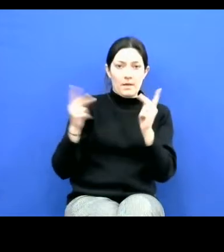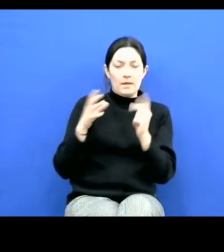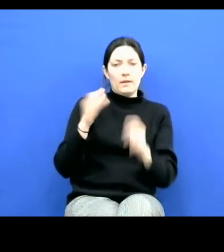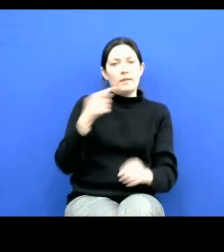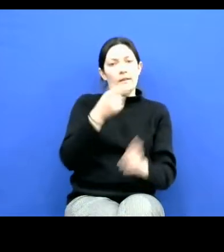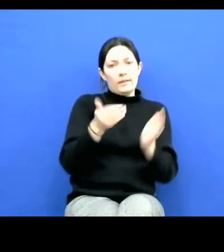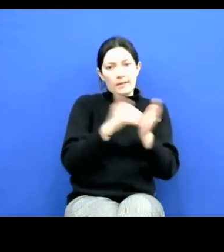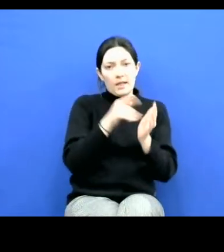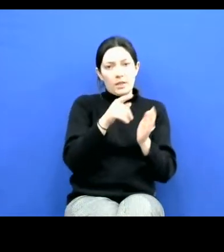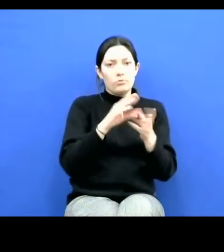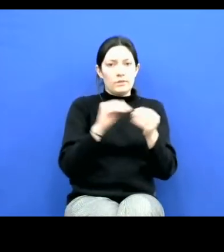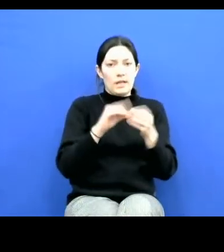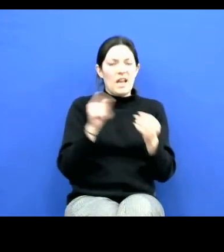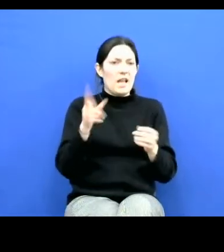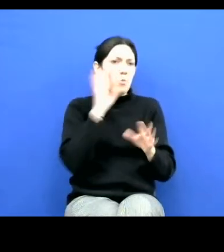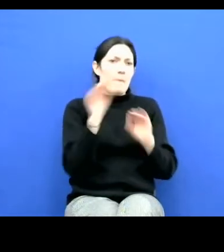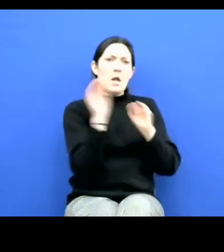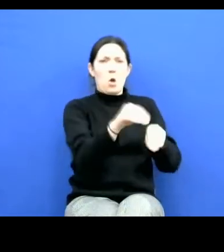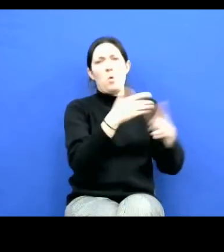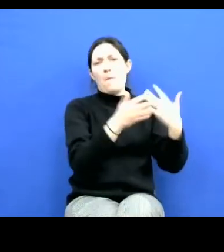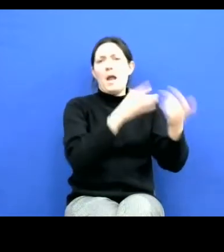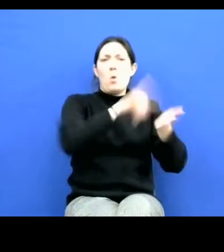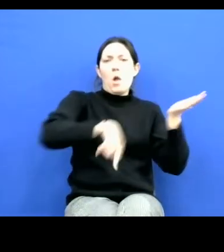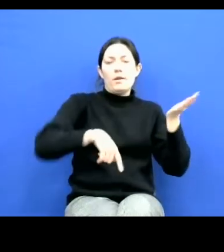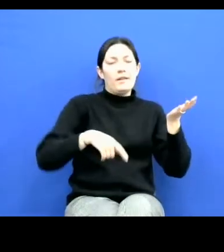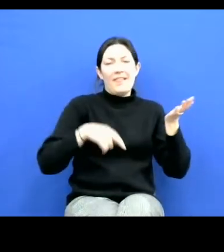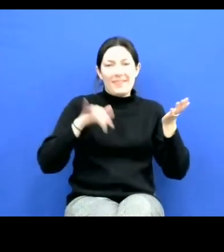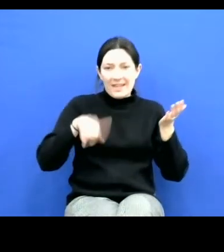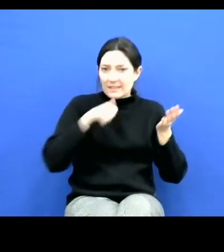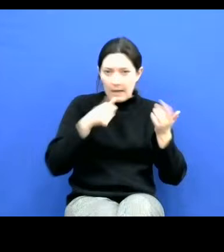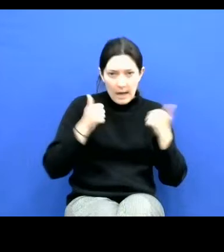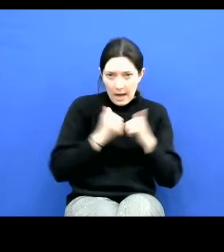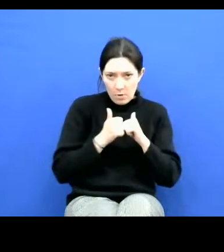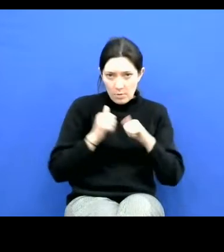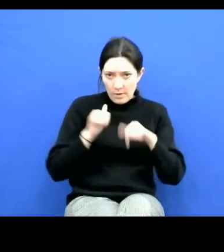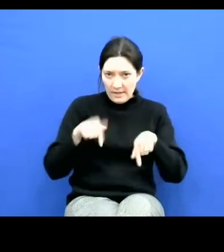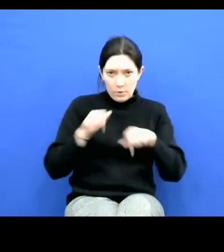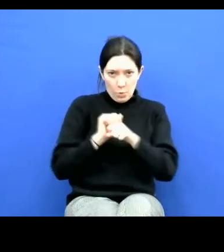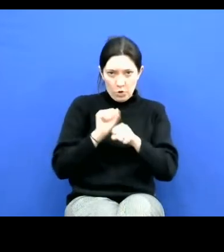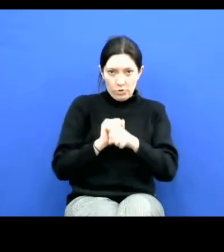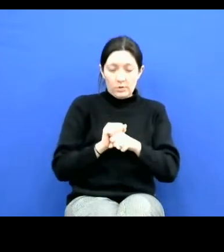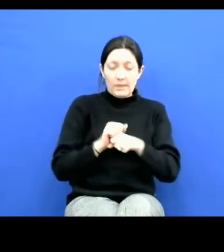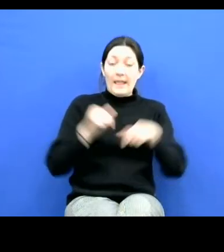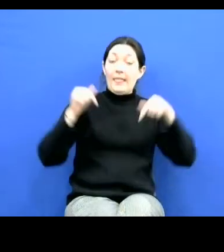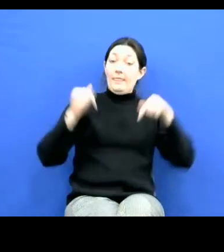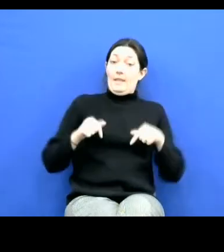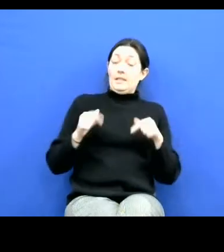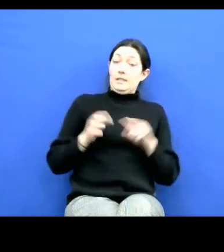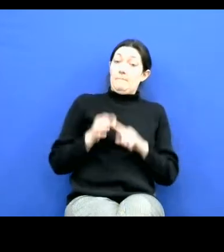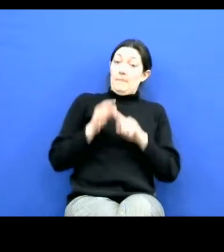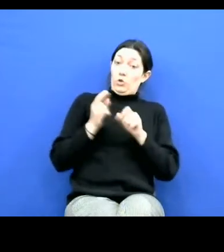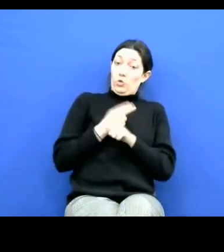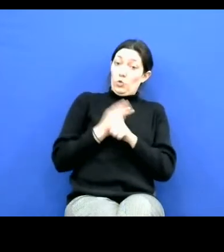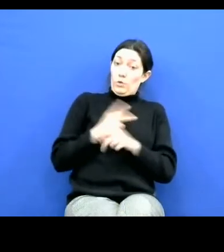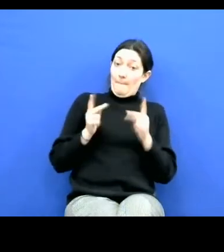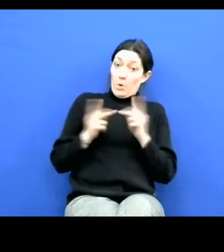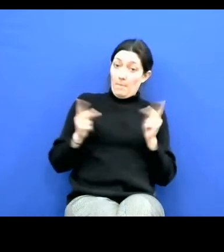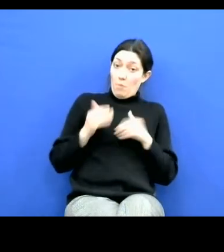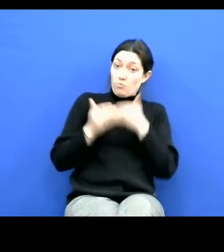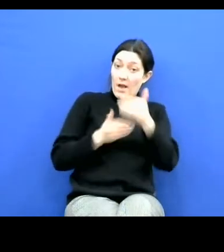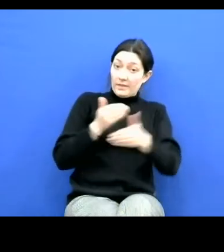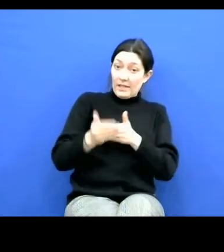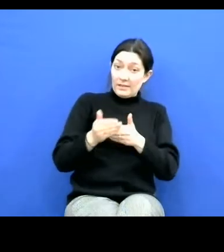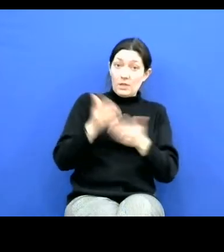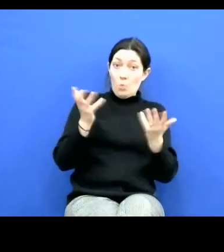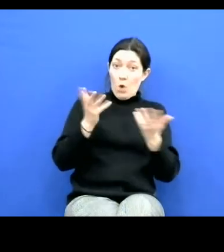this, it's going in no matter what. That's not how this works. So again, a special use permit process is the applicant